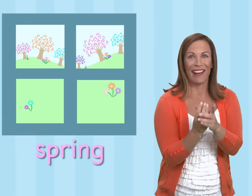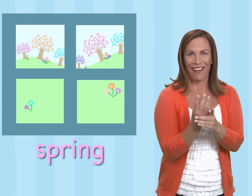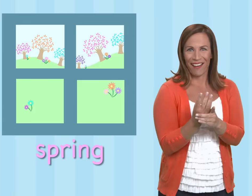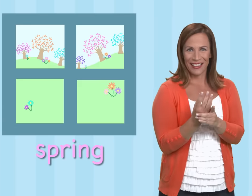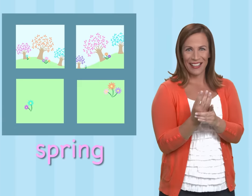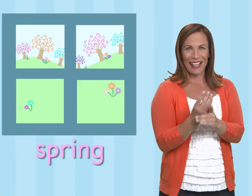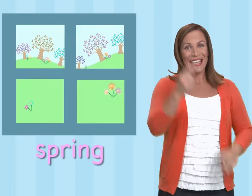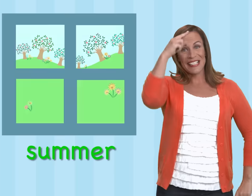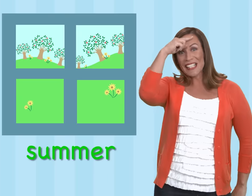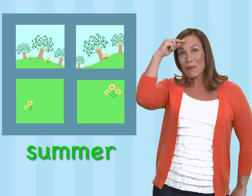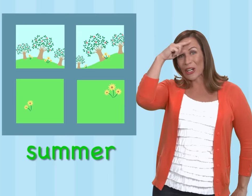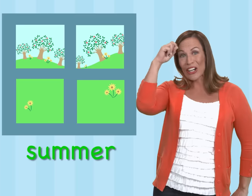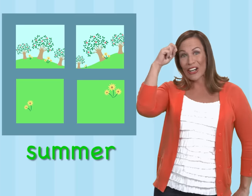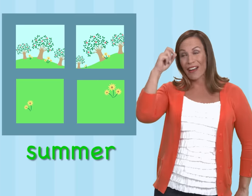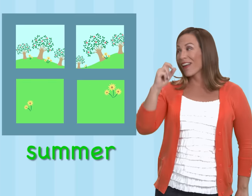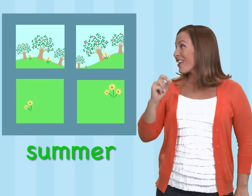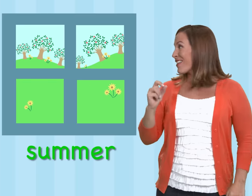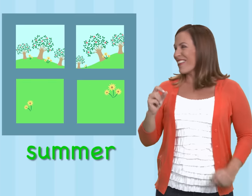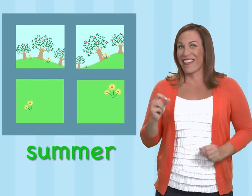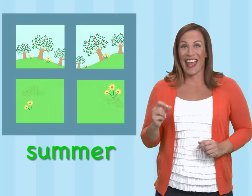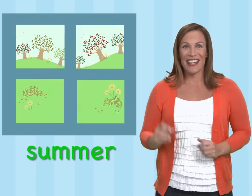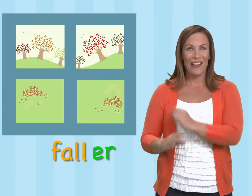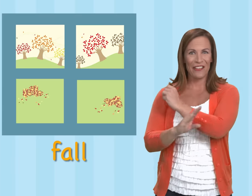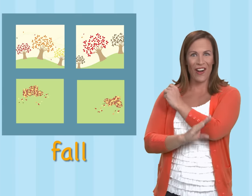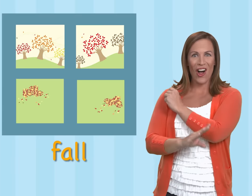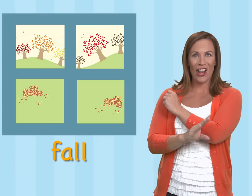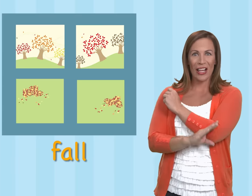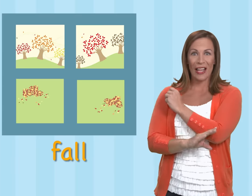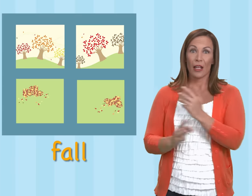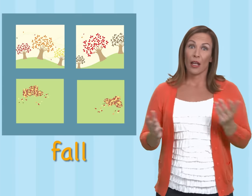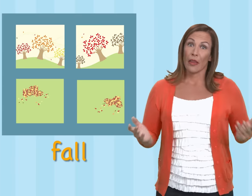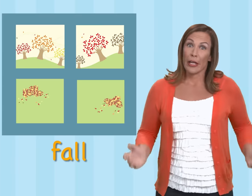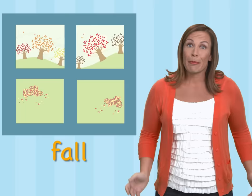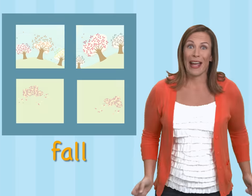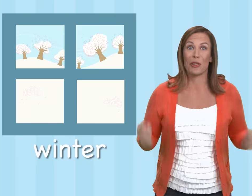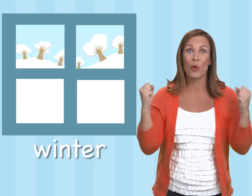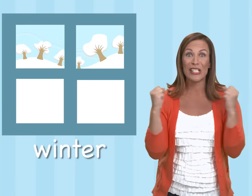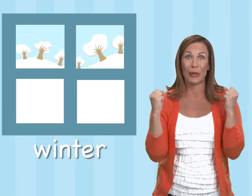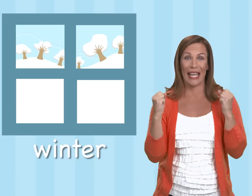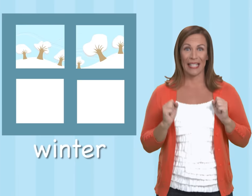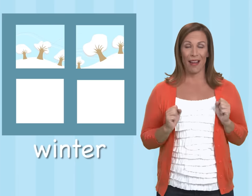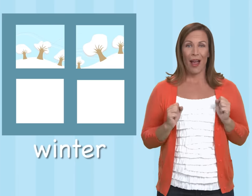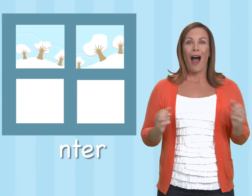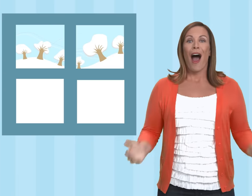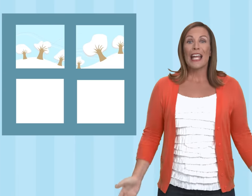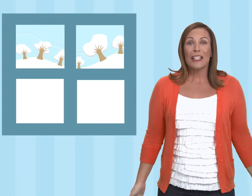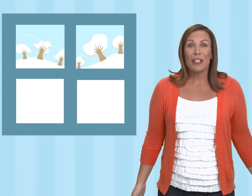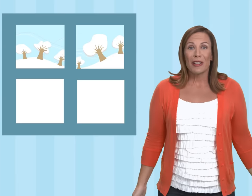to summer, then fall, and then back to winter again. I live in a